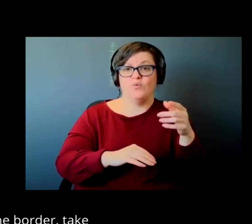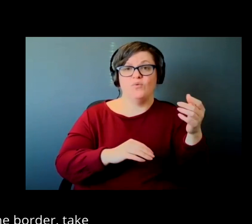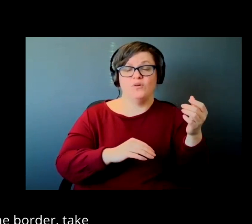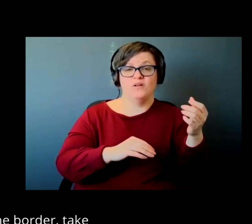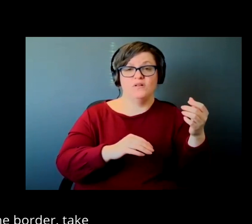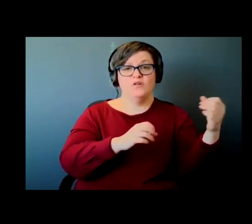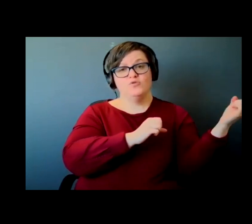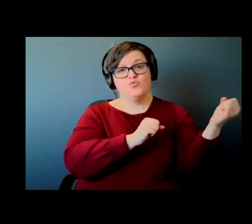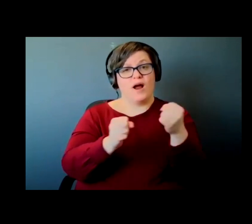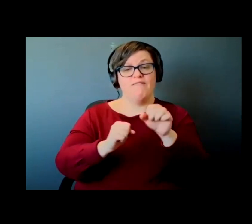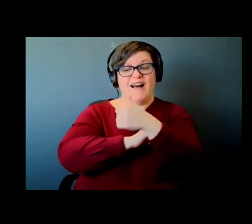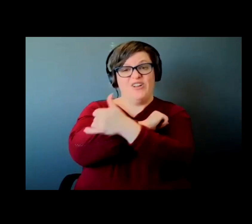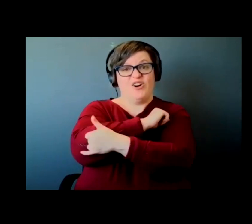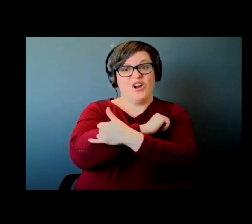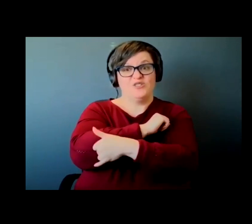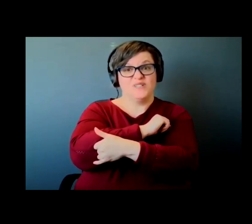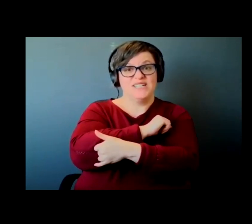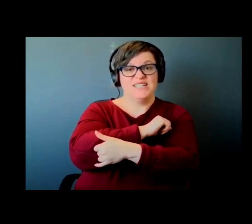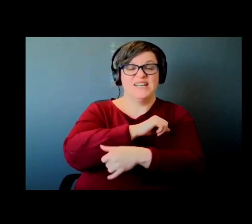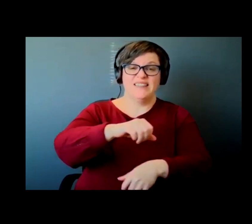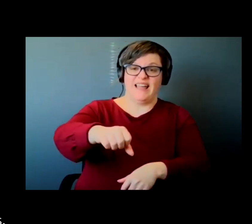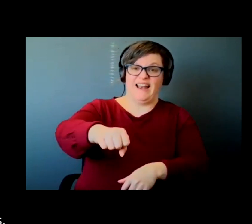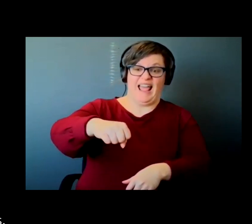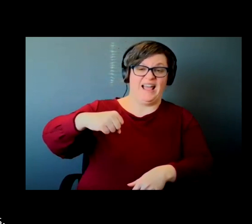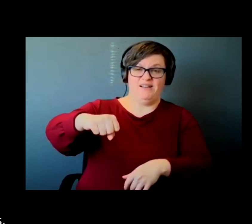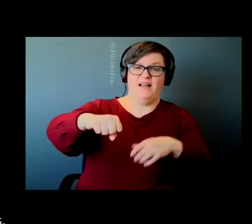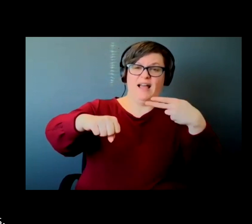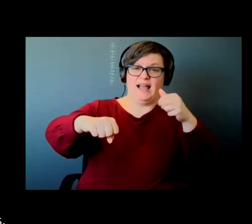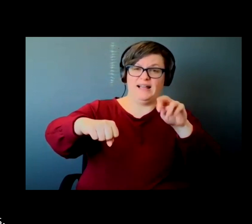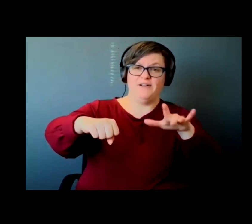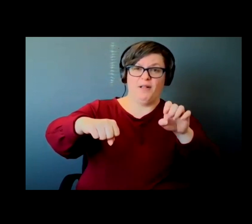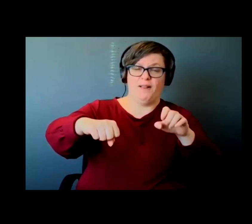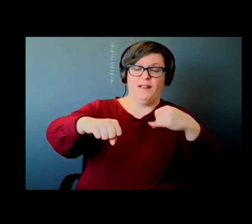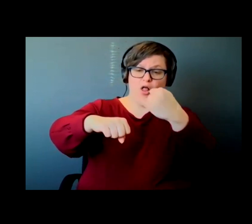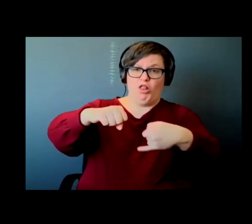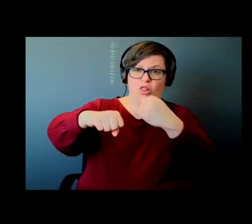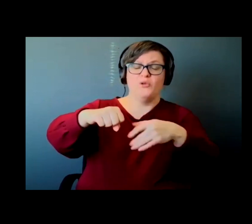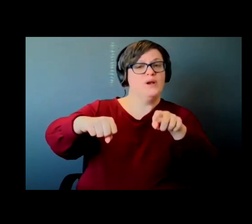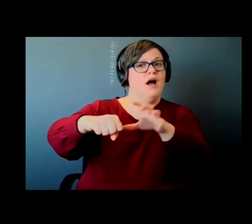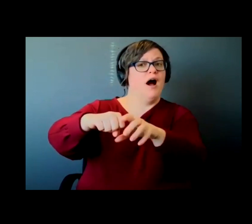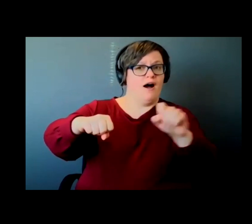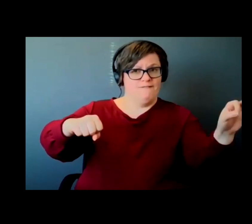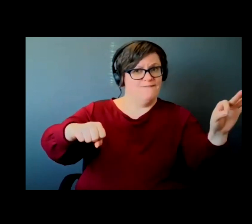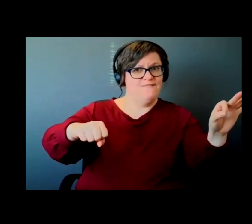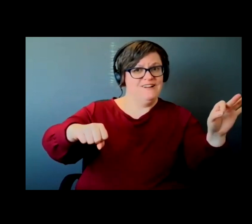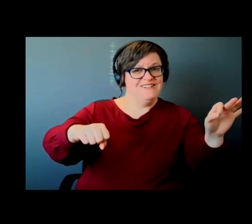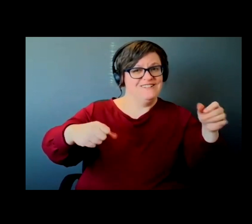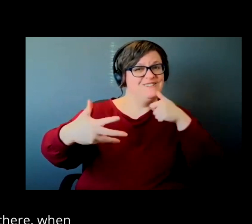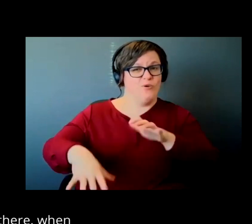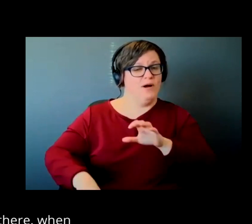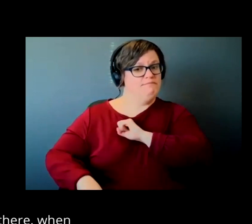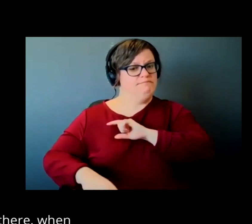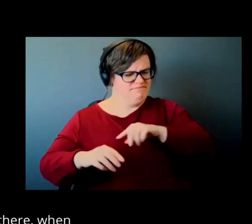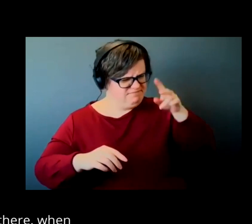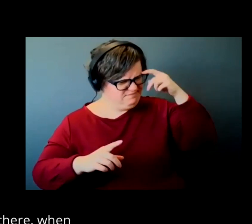handles. Just a little tip. Okay. Yes. And okay, so here's the inside.